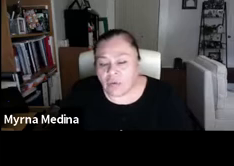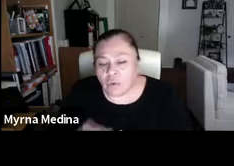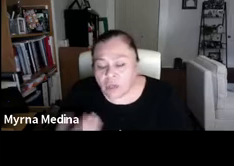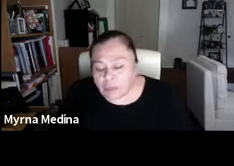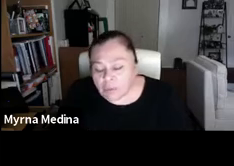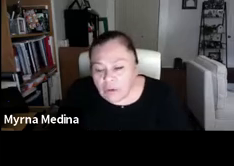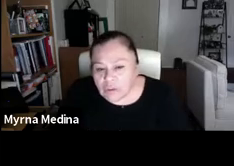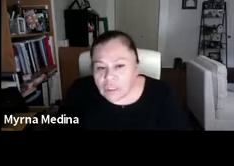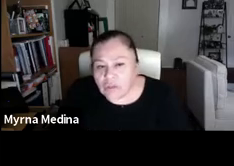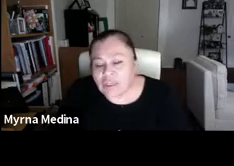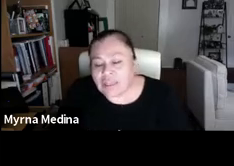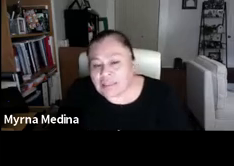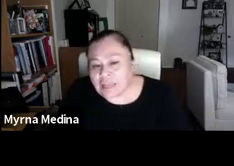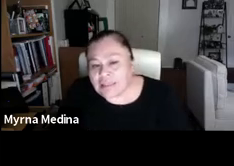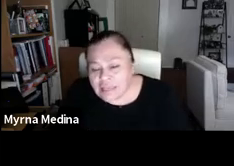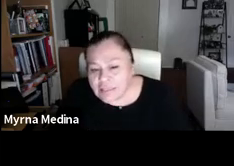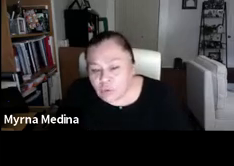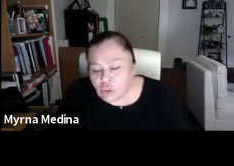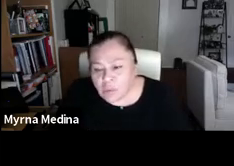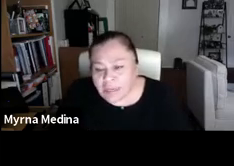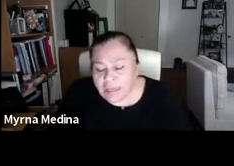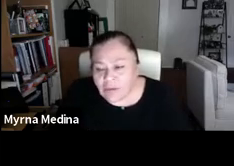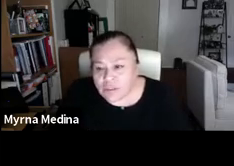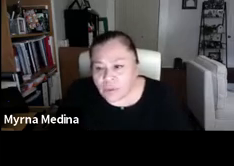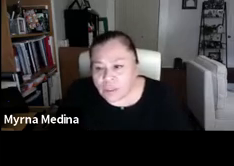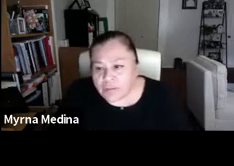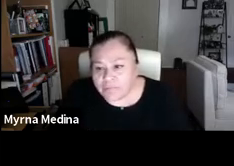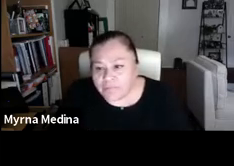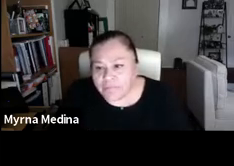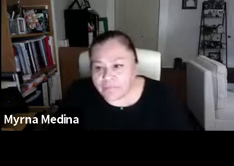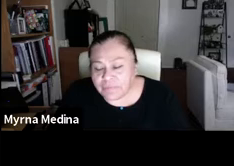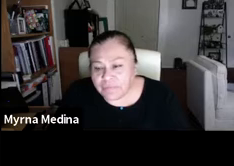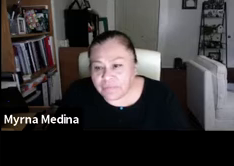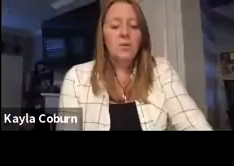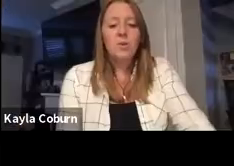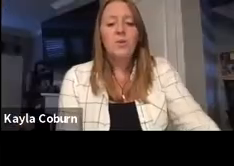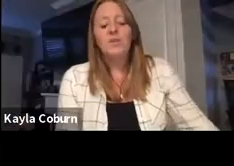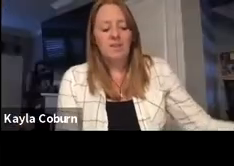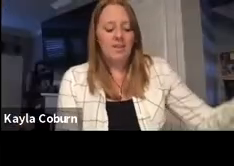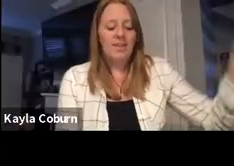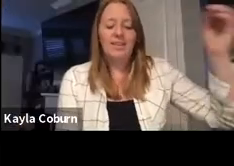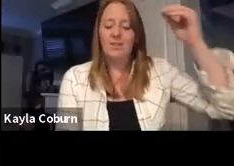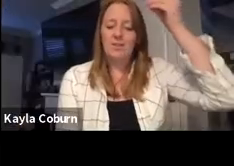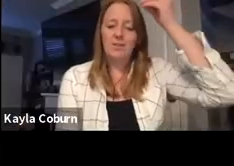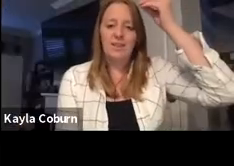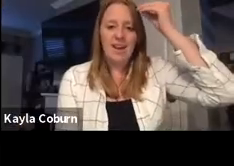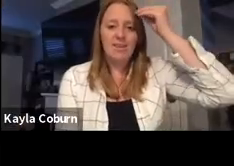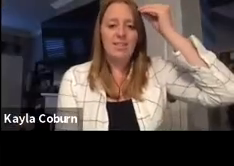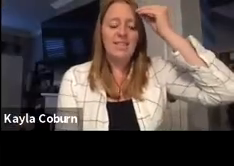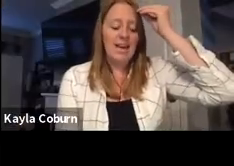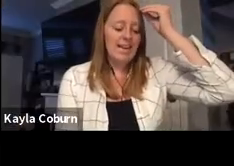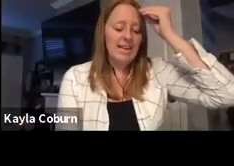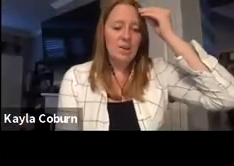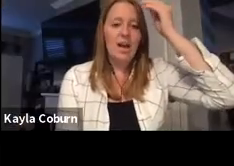que uno le pregunta a los niños y les da 10 segundos para que ellos respondan. So you need to count